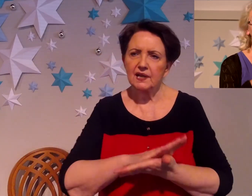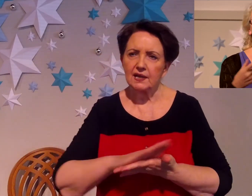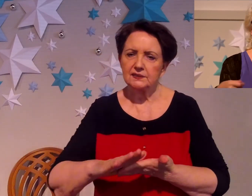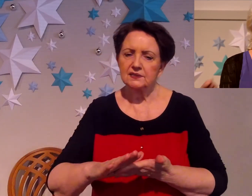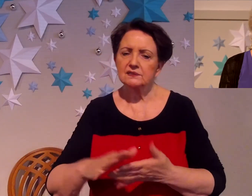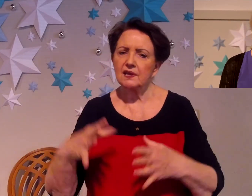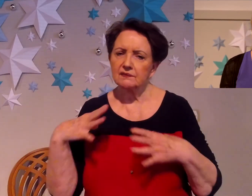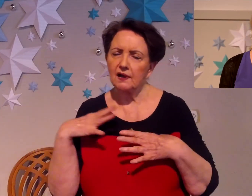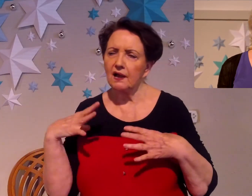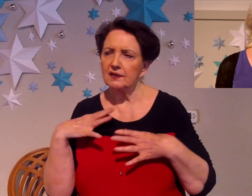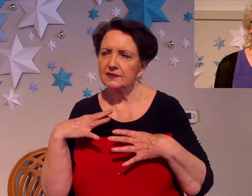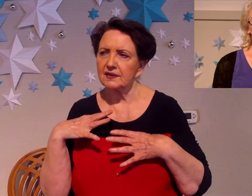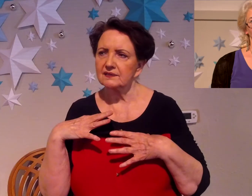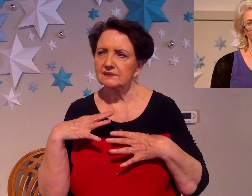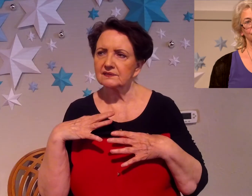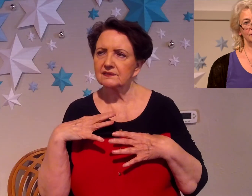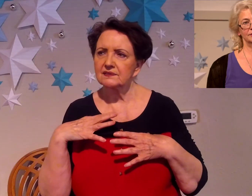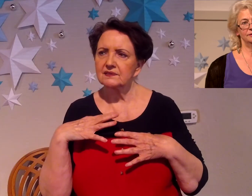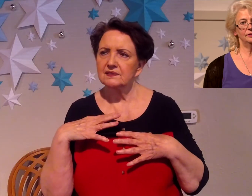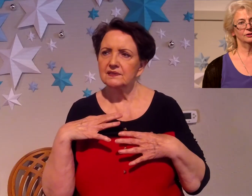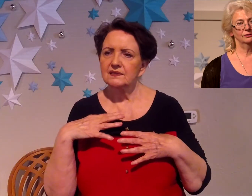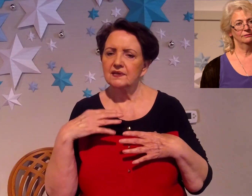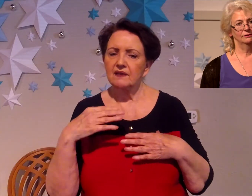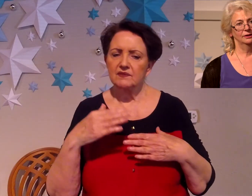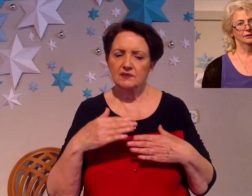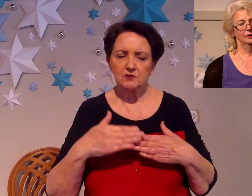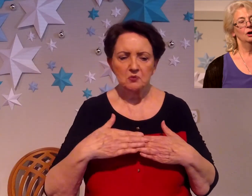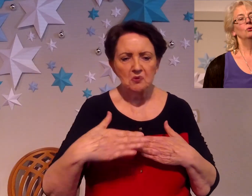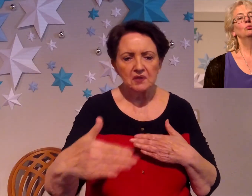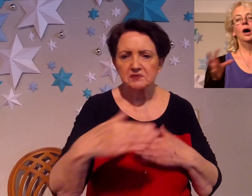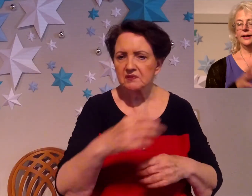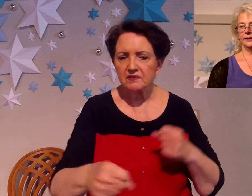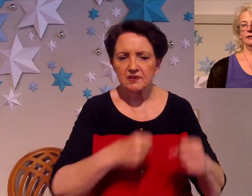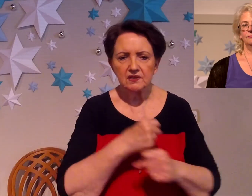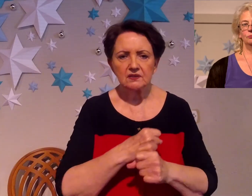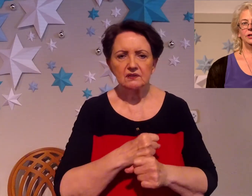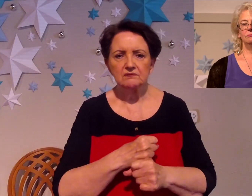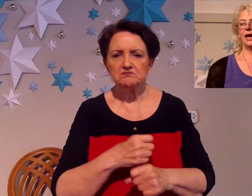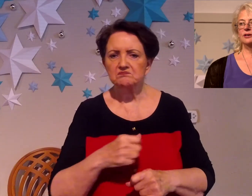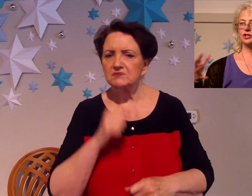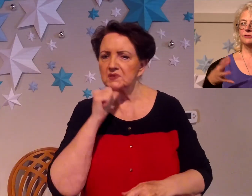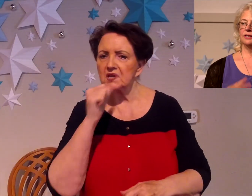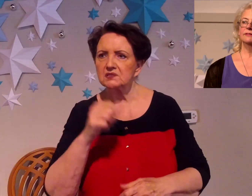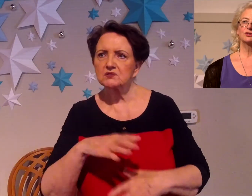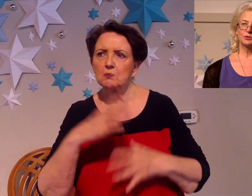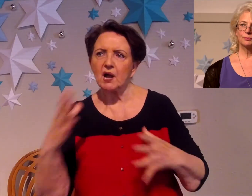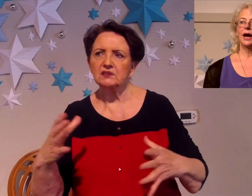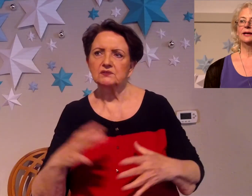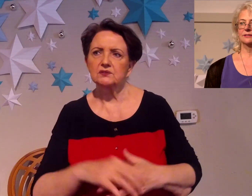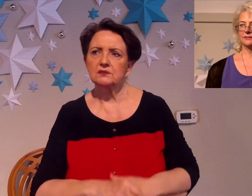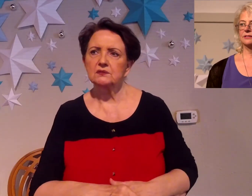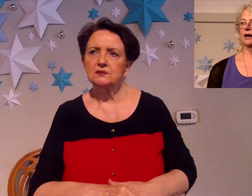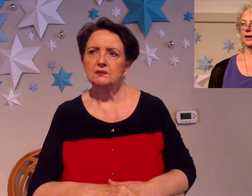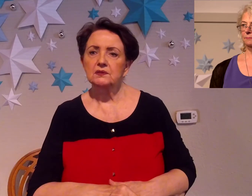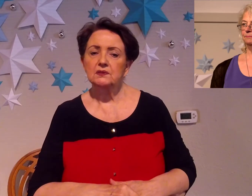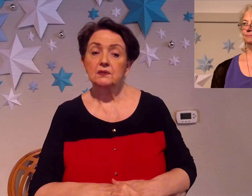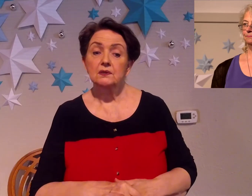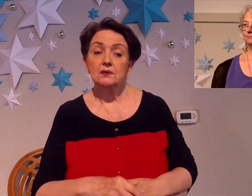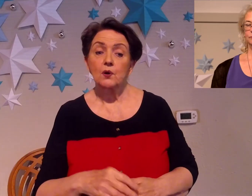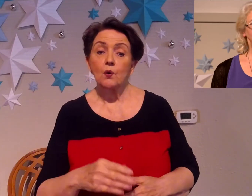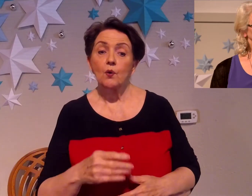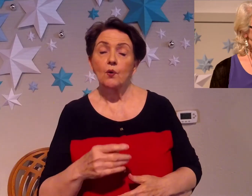and maybe not as much throughout the rest of the year? What if we imagined that this was practice